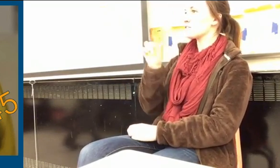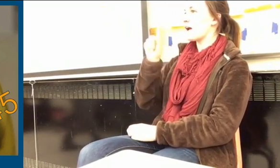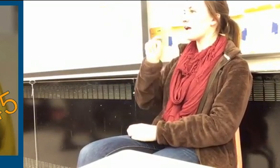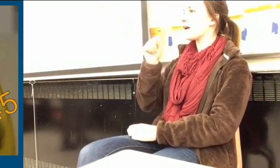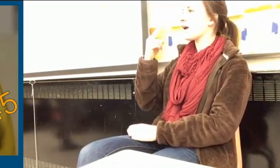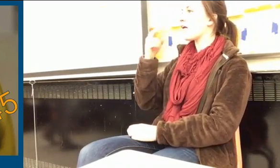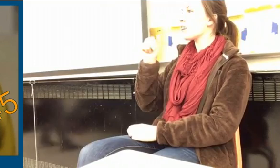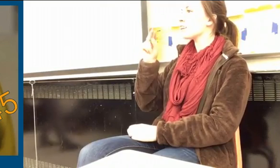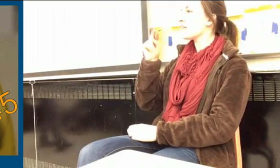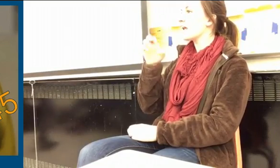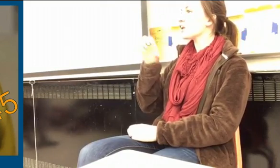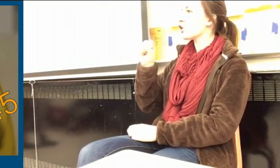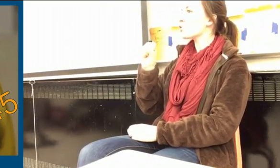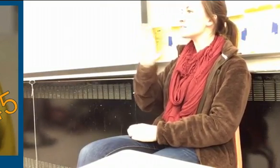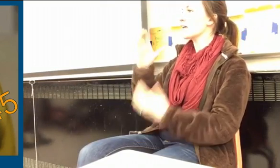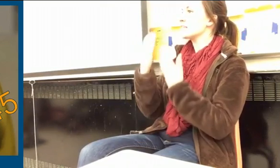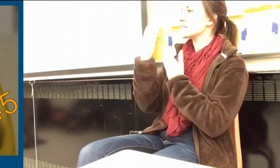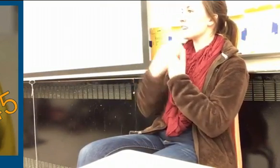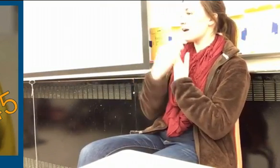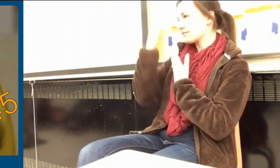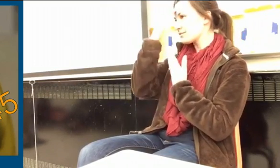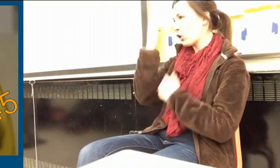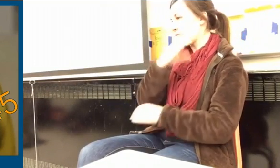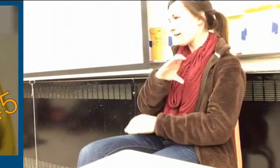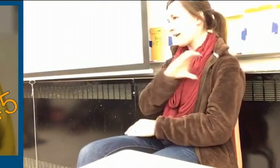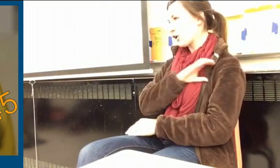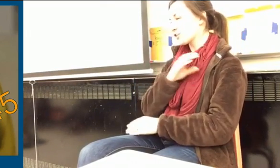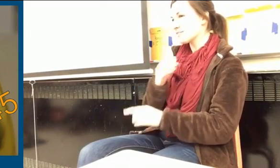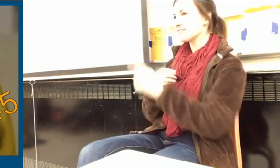Okay, not where I'm going with this.